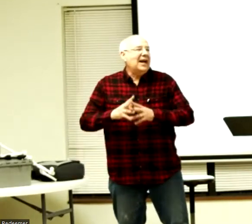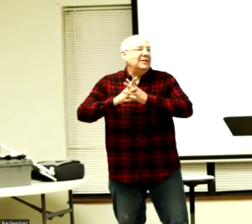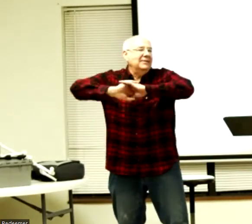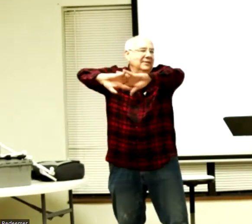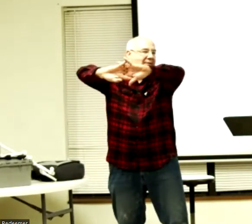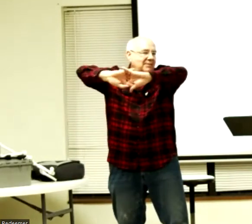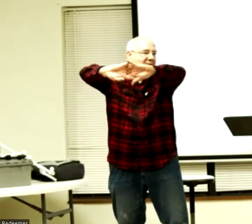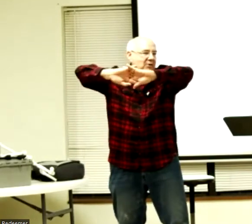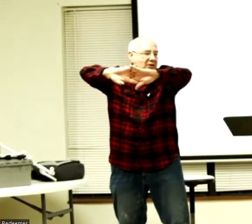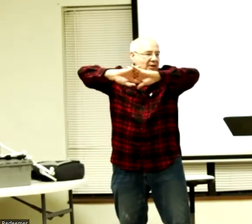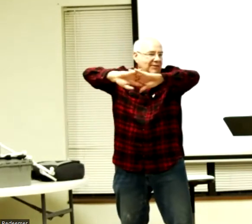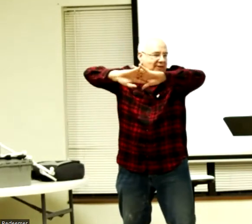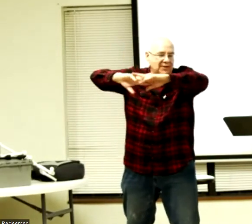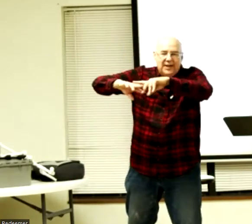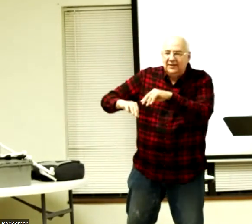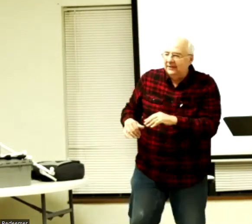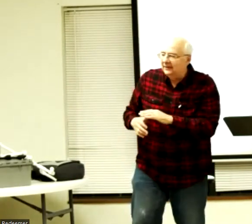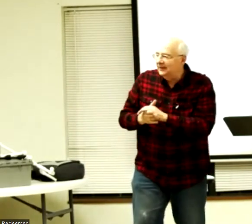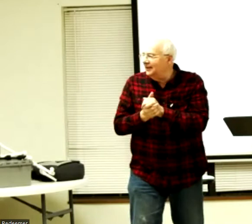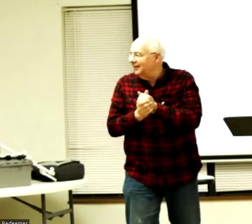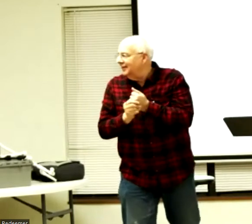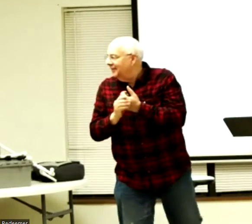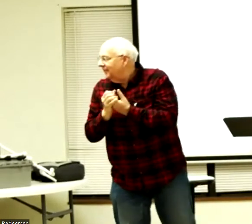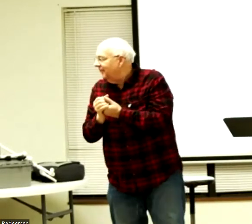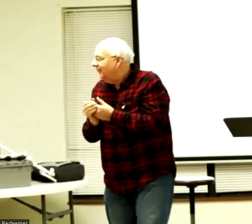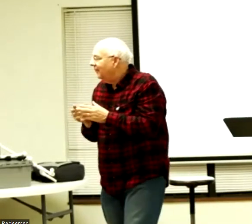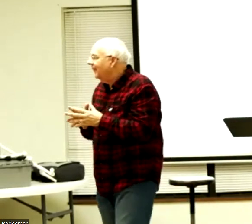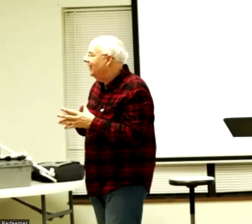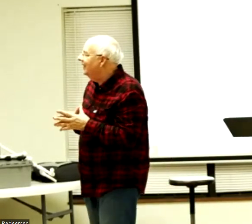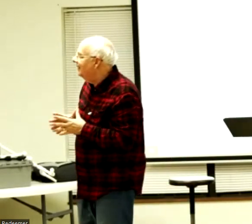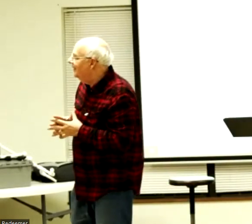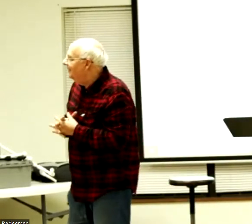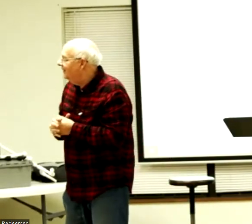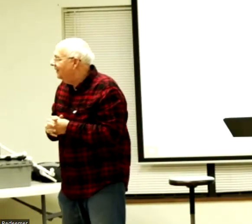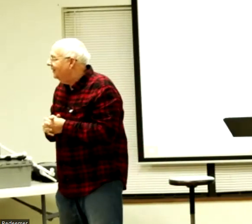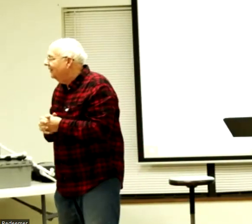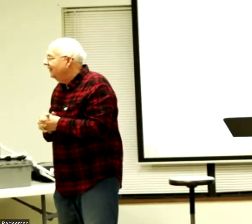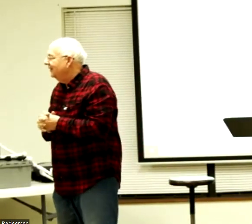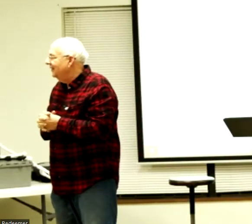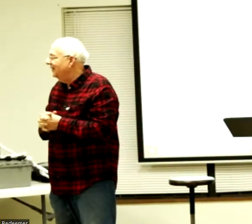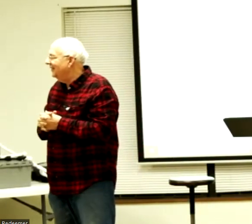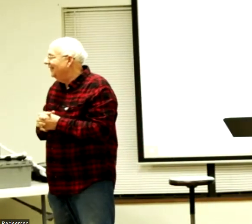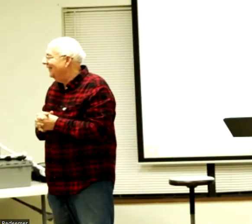right. Stretch your fingers out. See, I talk to myself in English, and now I'm gonna be talking to myself in sign